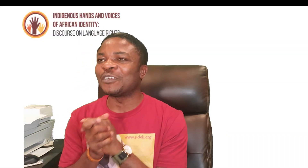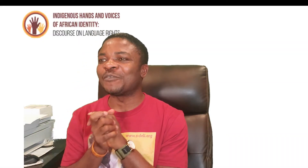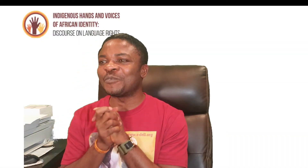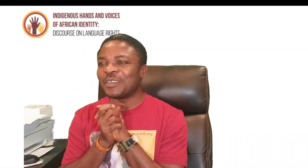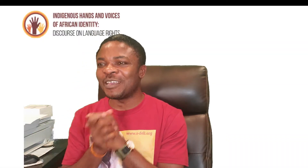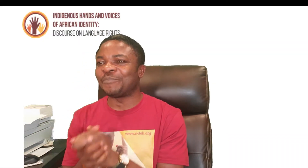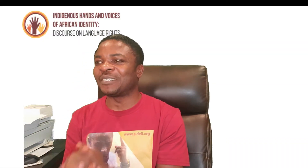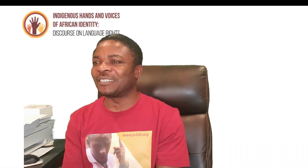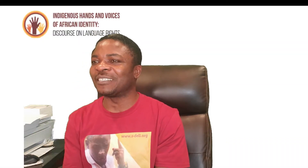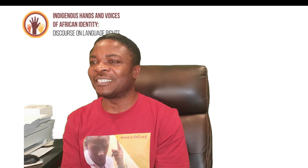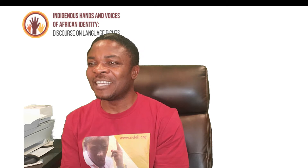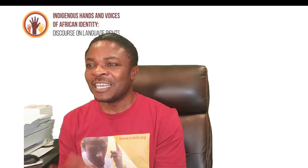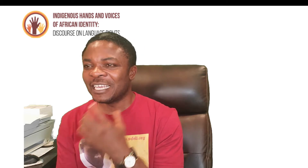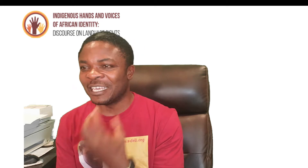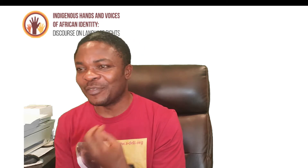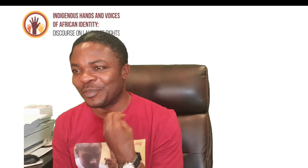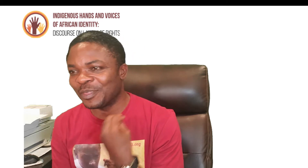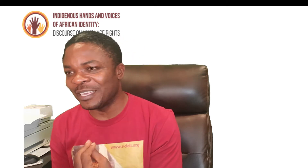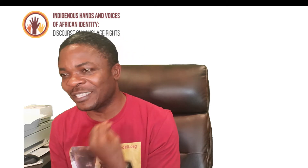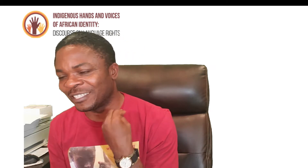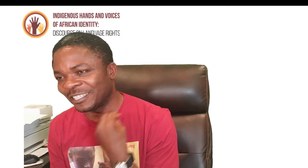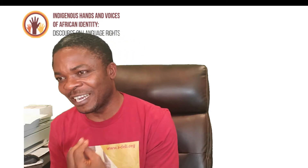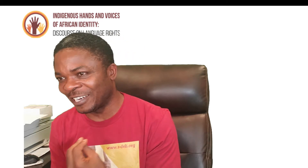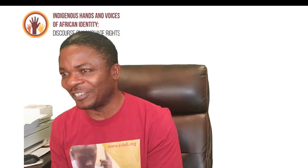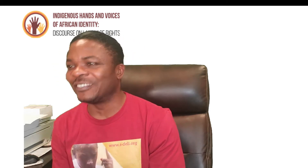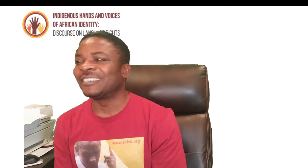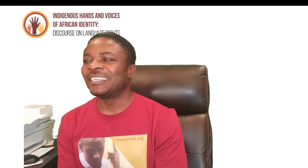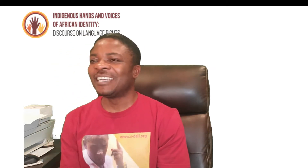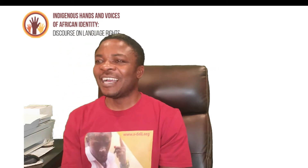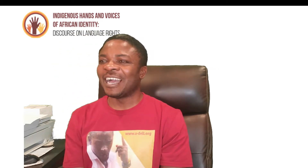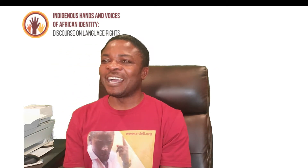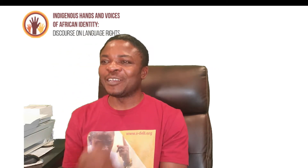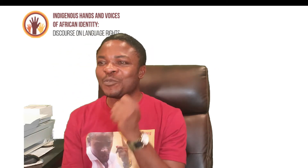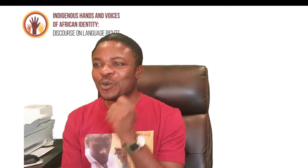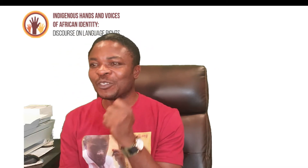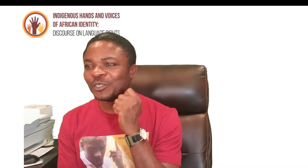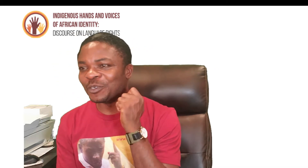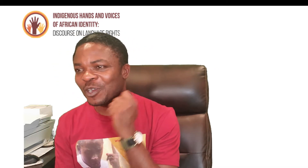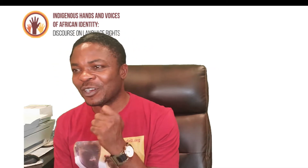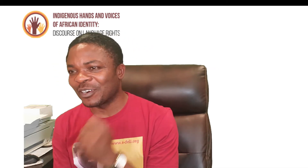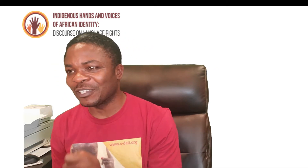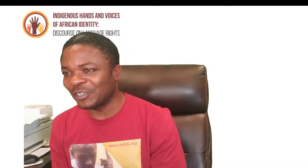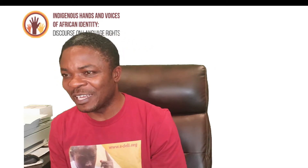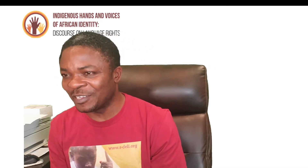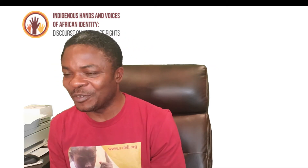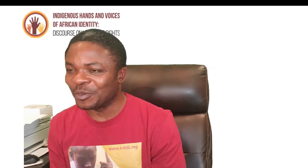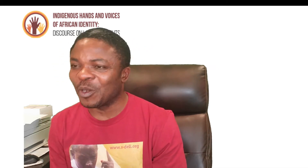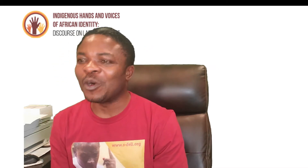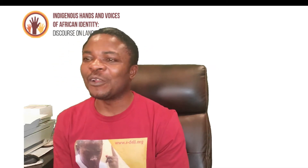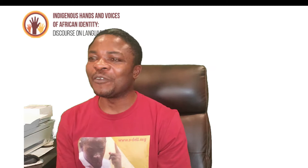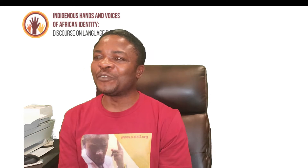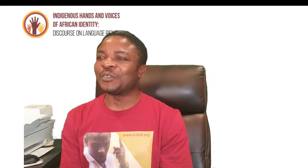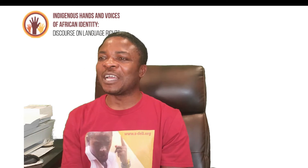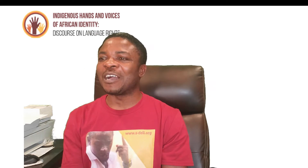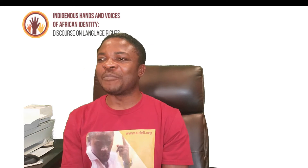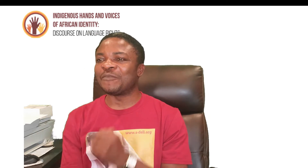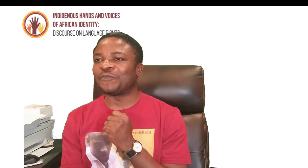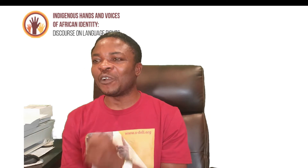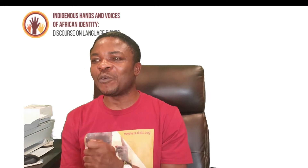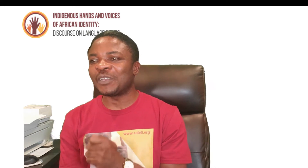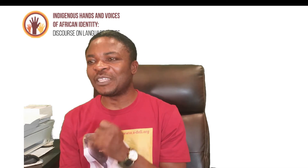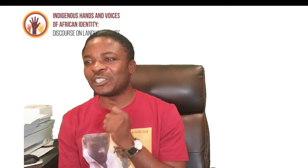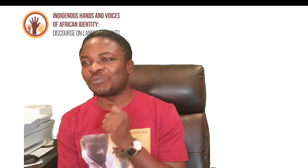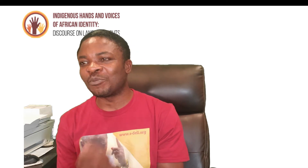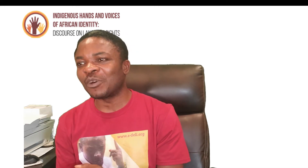another wonderful episode in this channel. I want to congratulate you, all of you that have